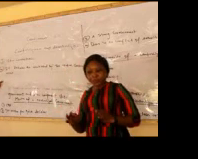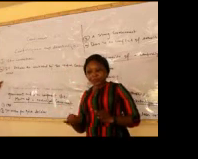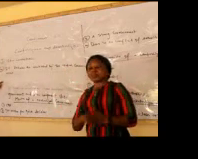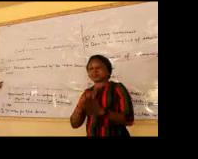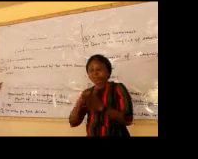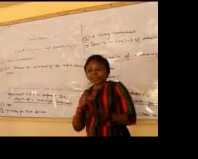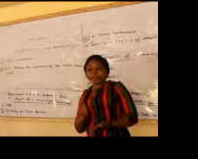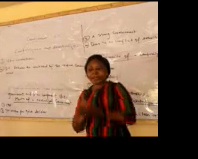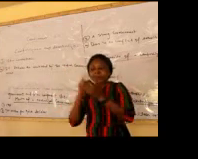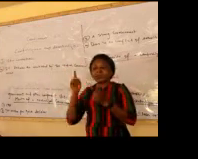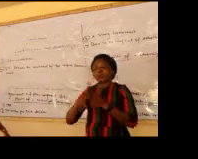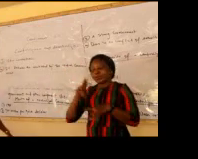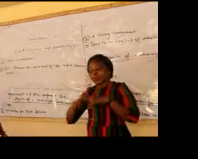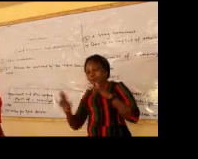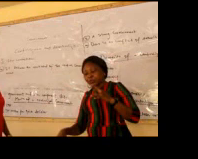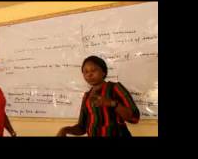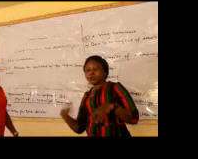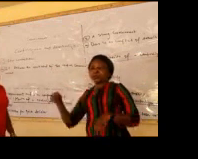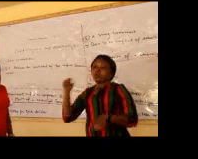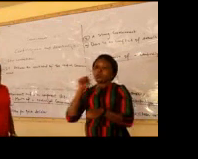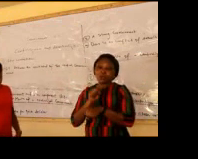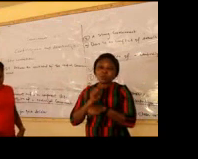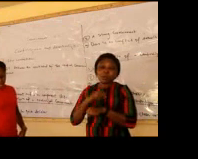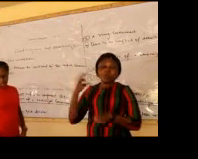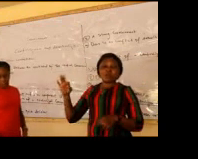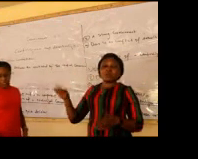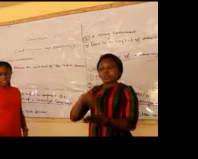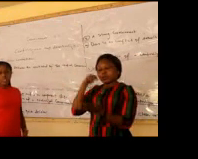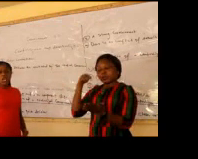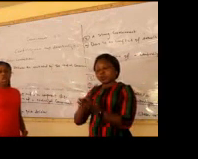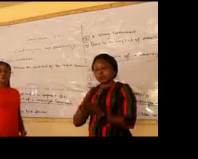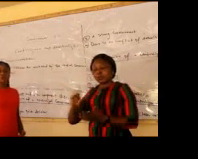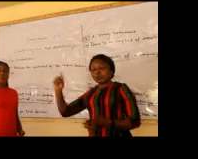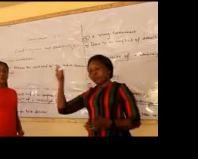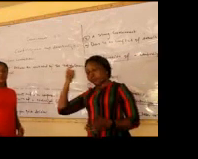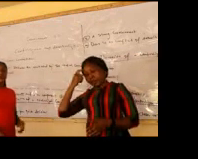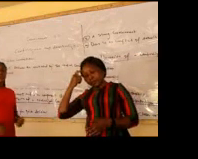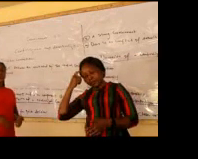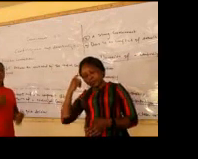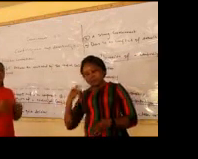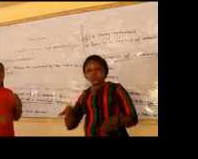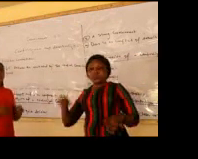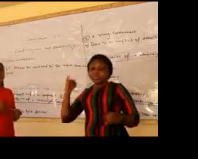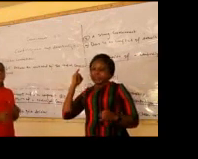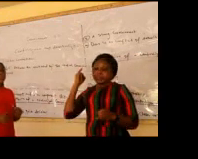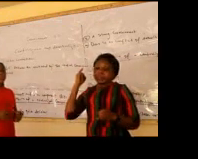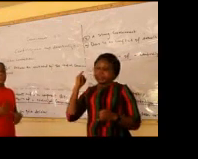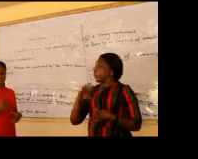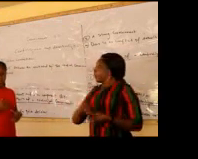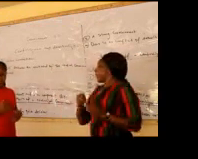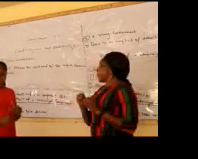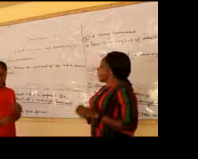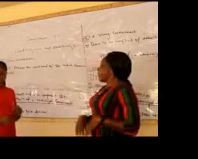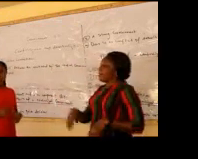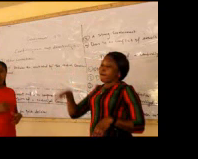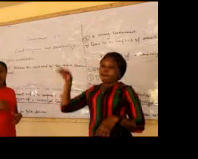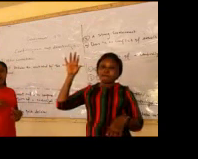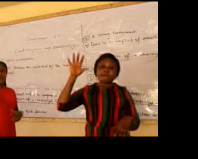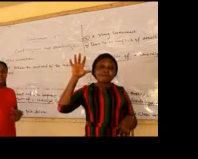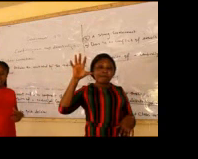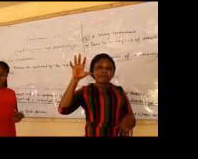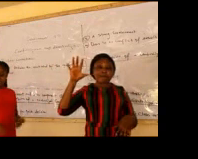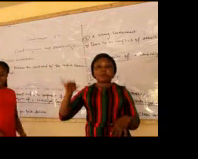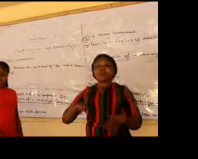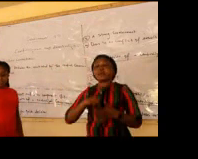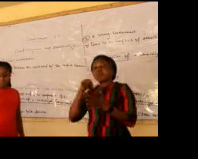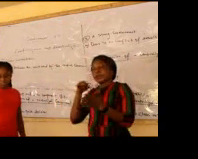The central government. Then lastly, it helps to do what? To make politics